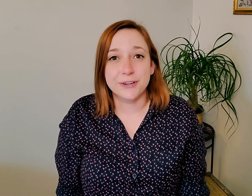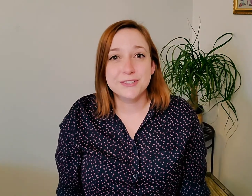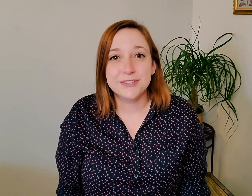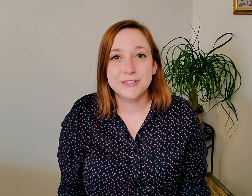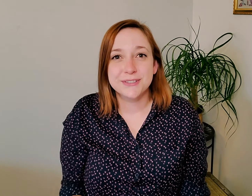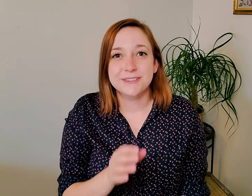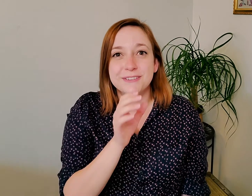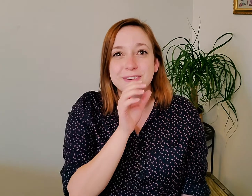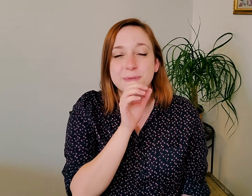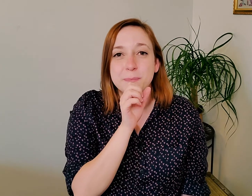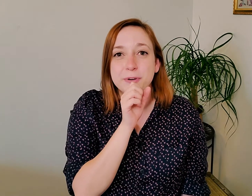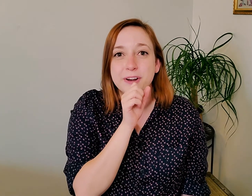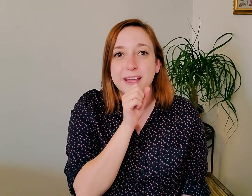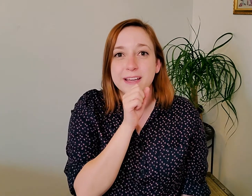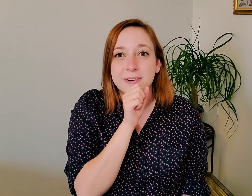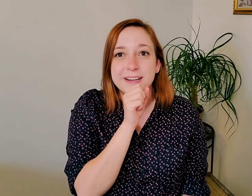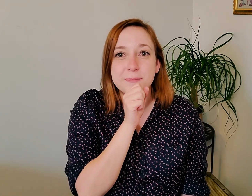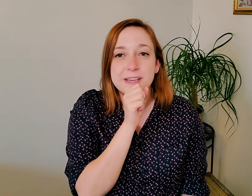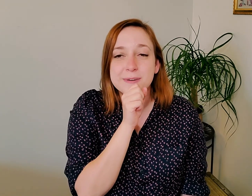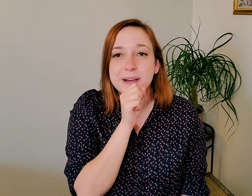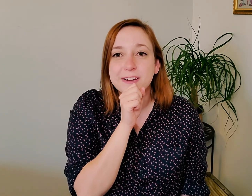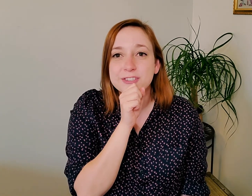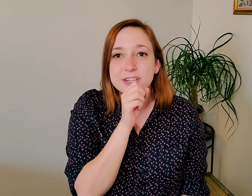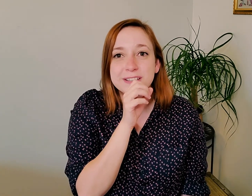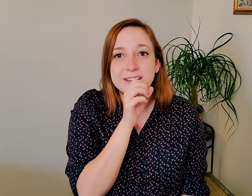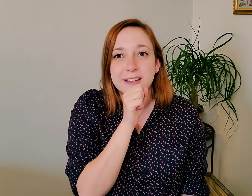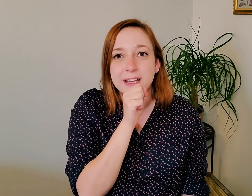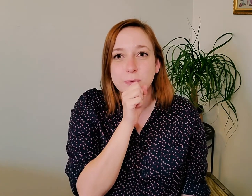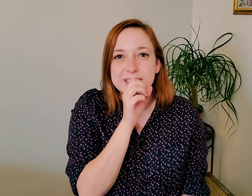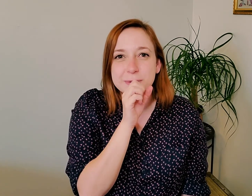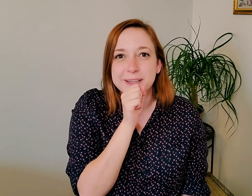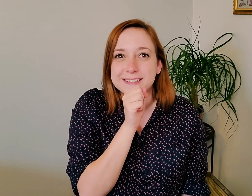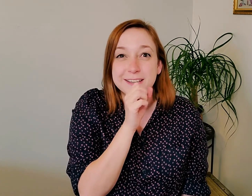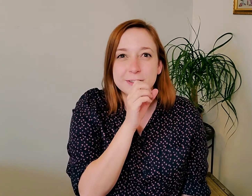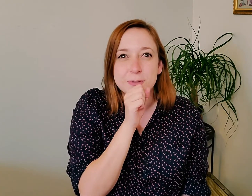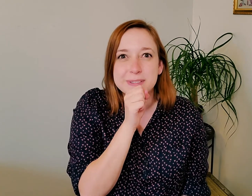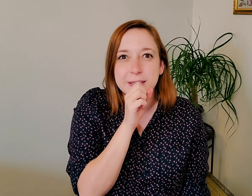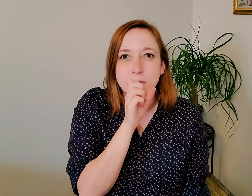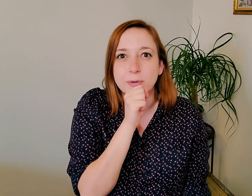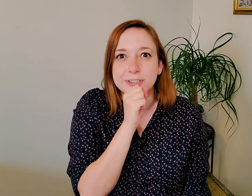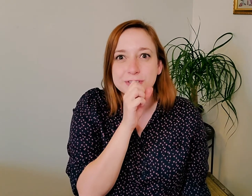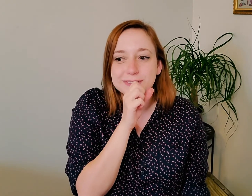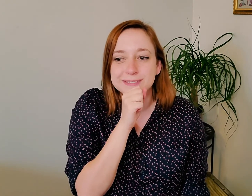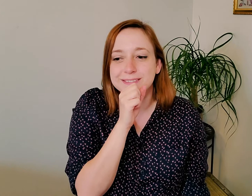Orange, we put our hand right up here by our chin and we squeeze like you're squeezing an orange.